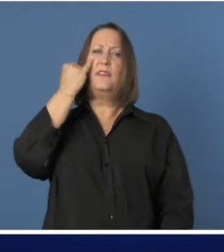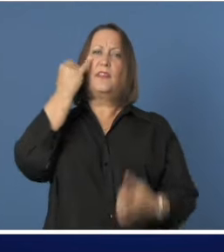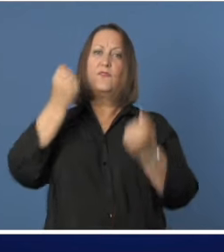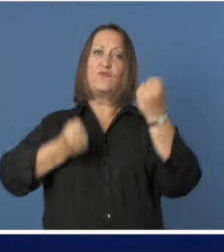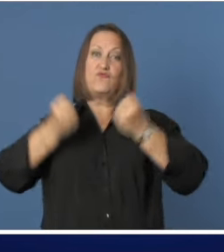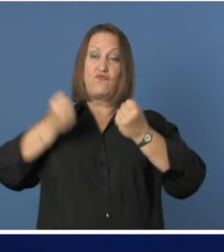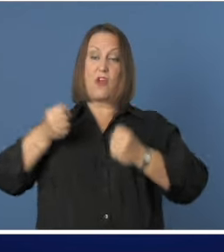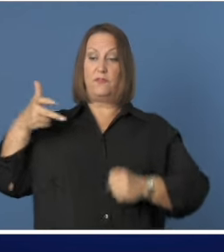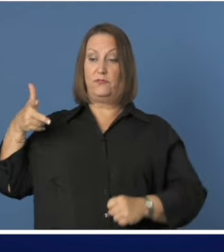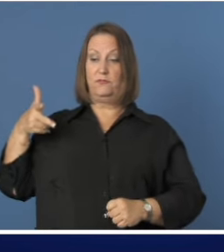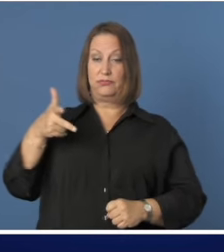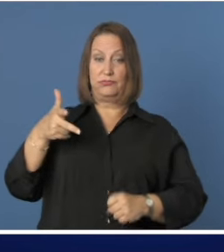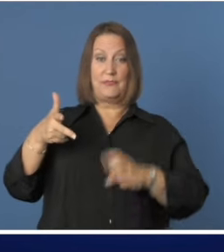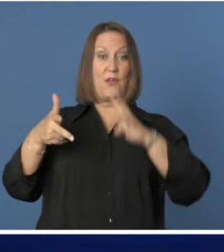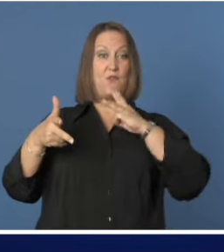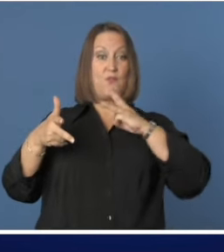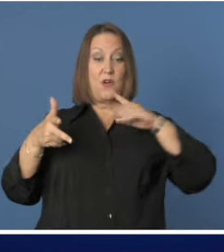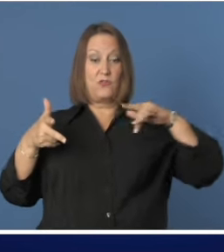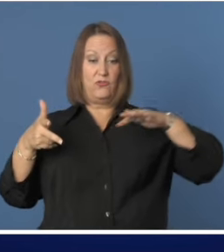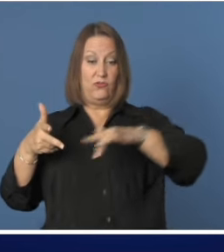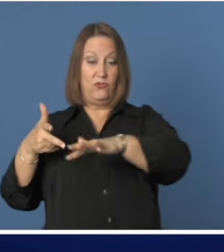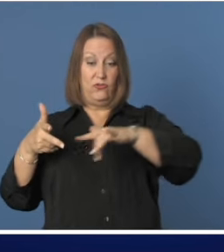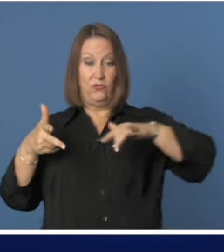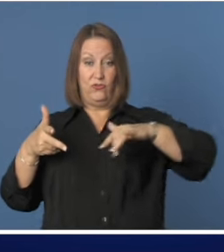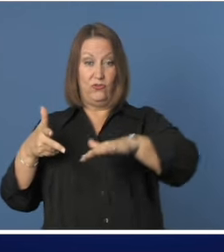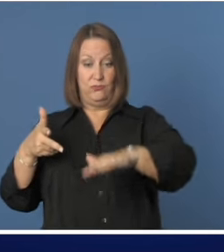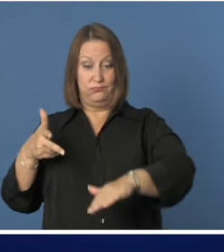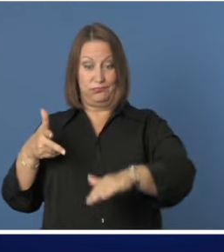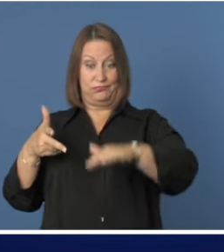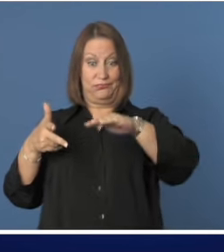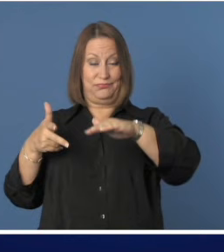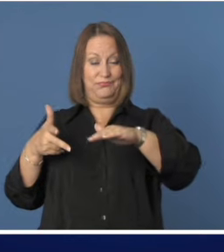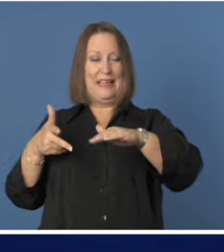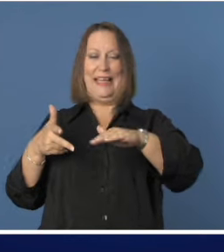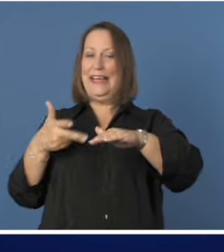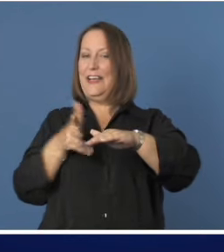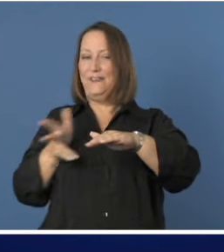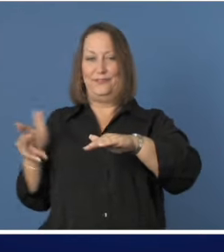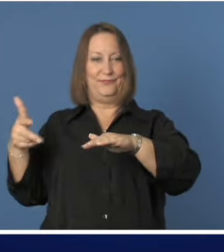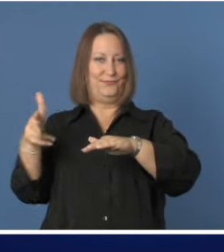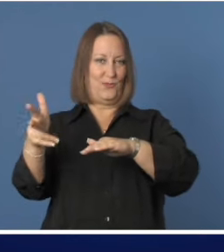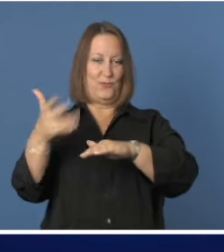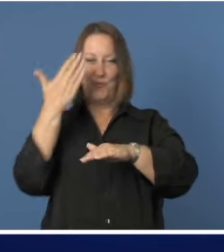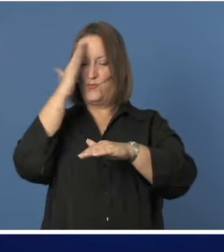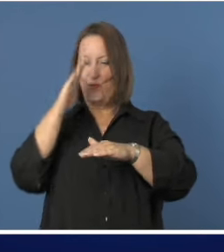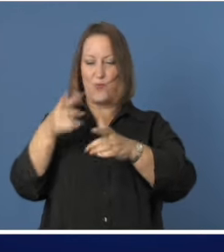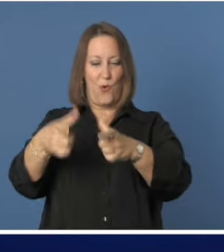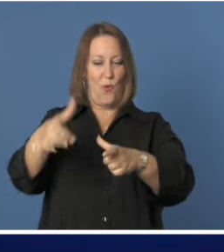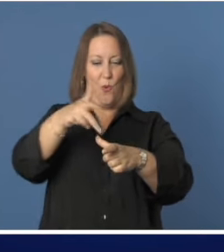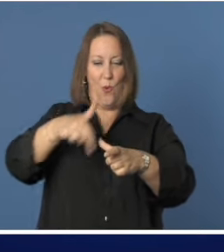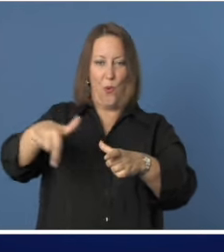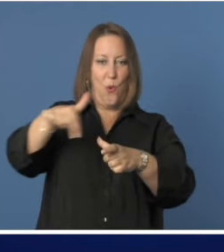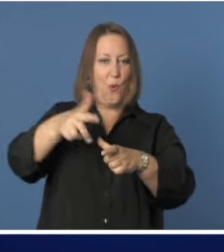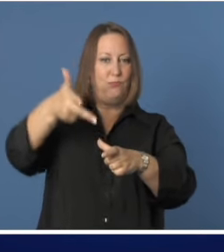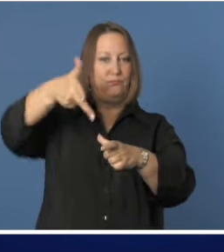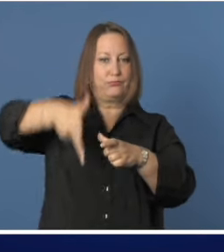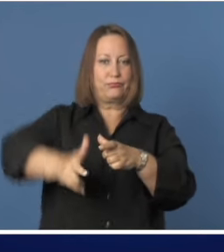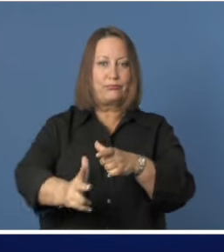Do not attempt to drive over a flooded road. It may be washed out.